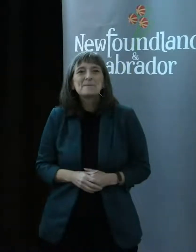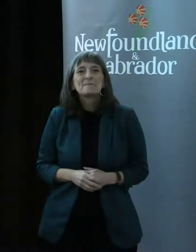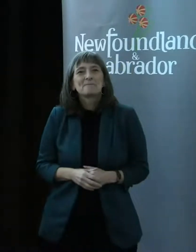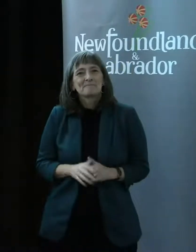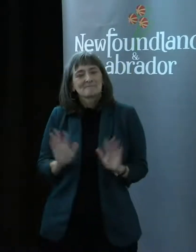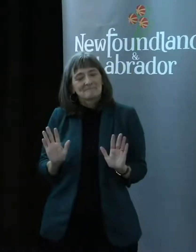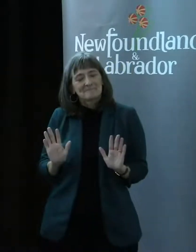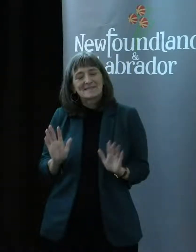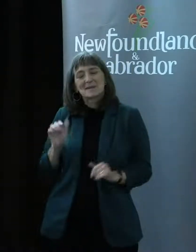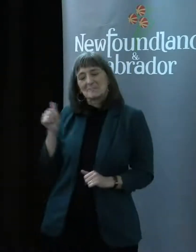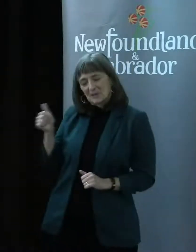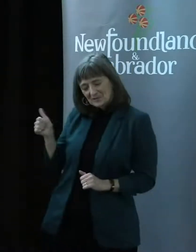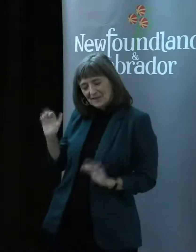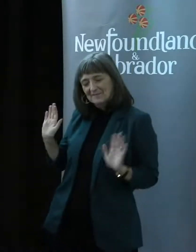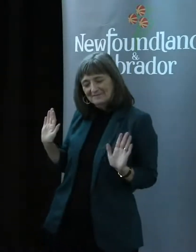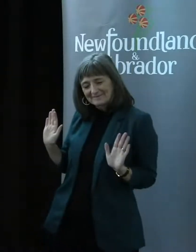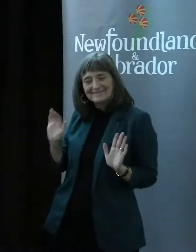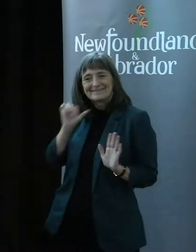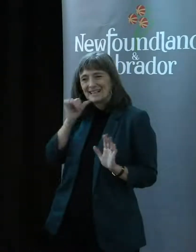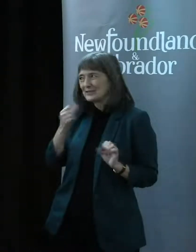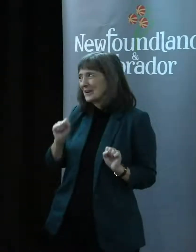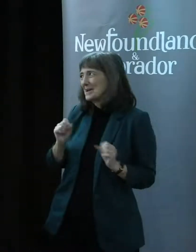Just be yourself.